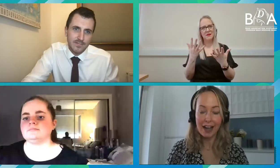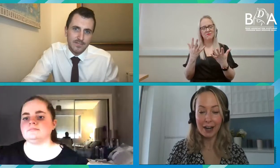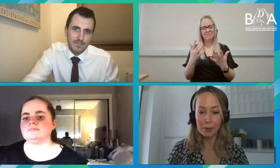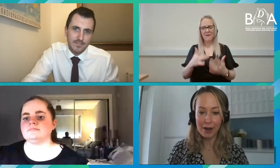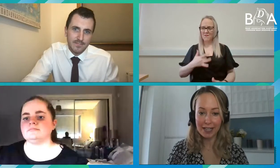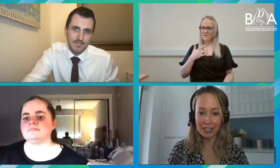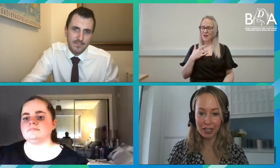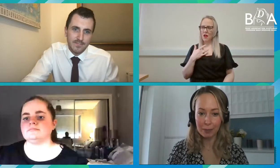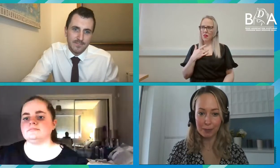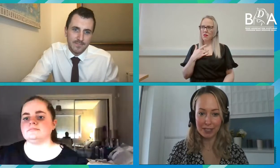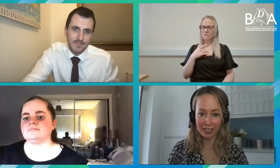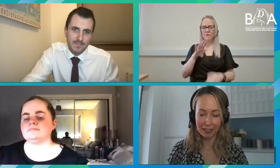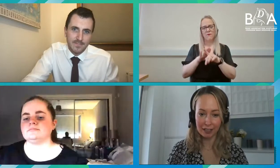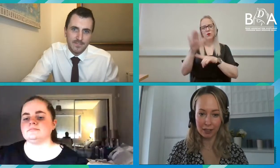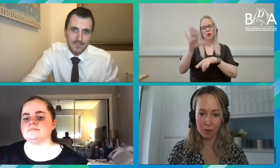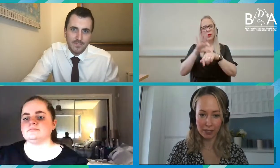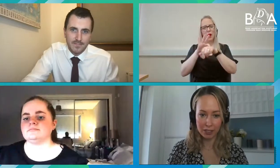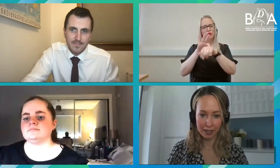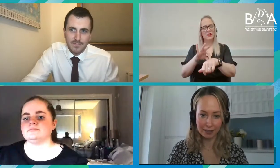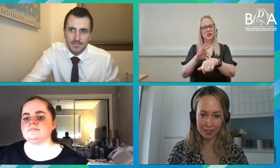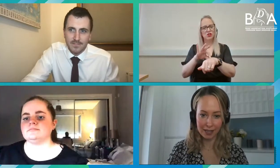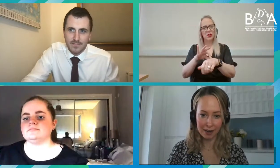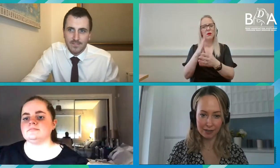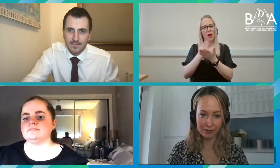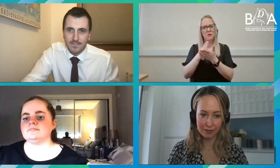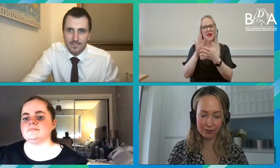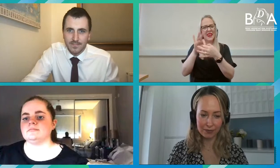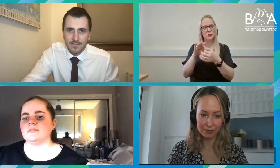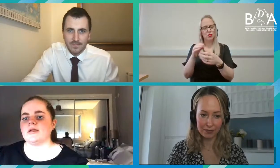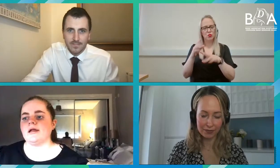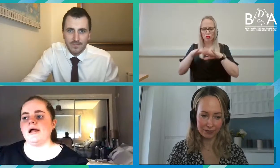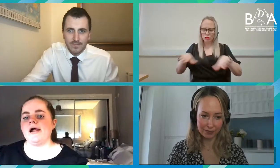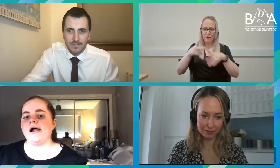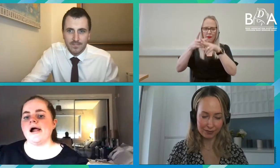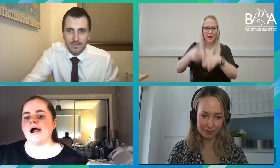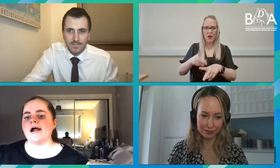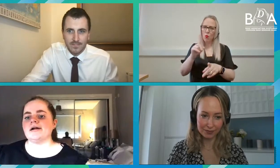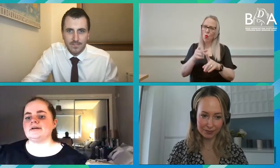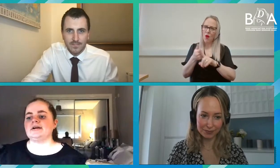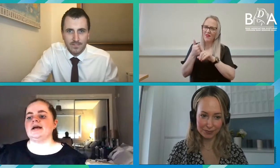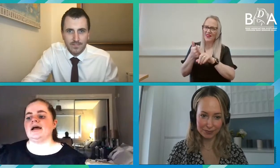doing an apprenticeship, and particularly one in childcare?